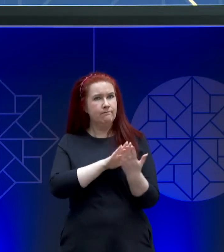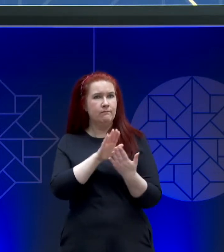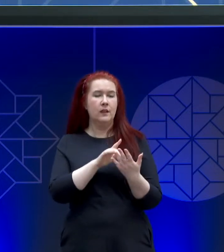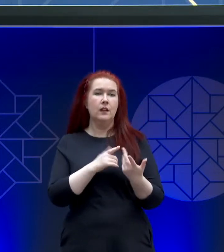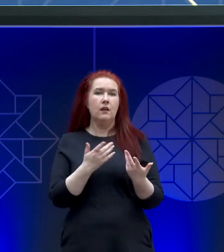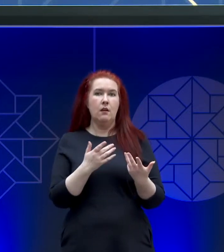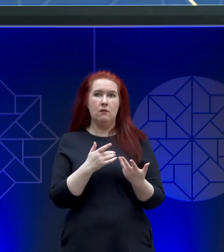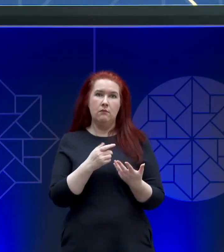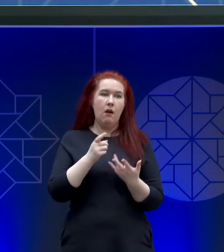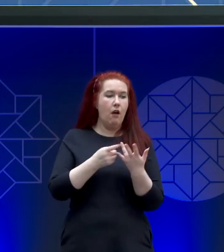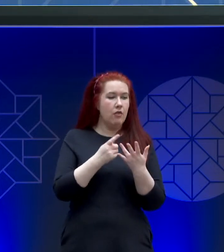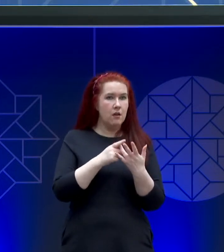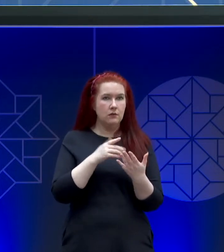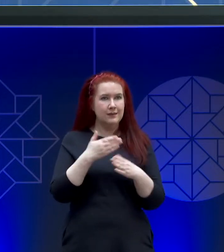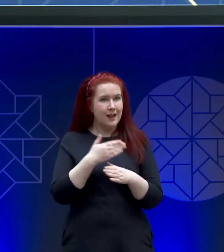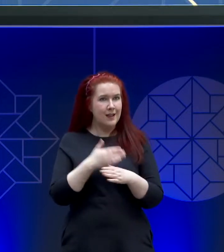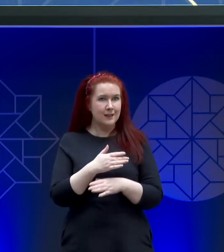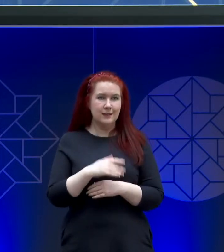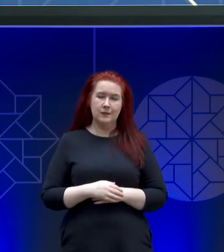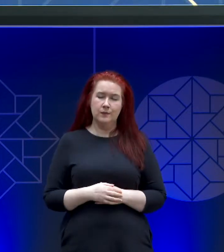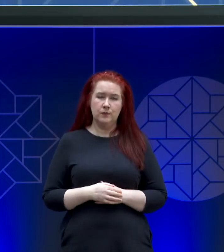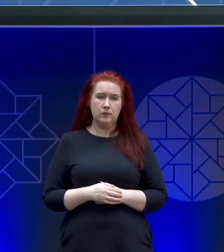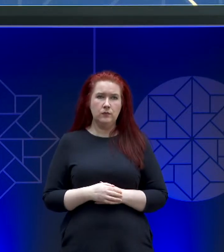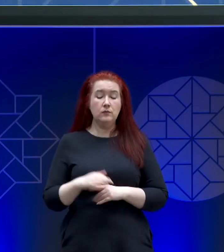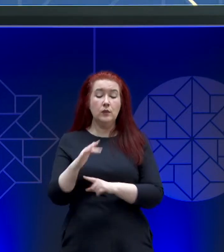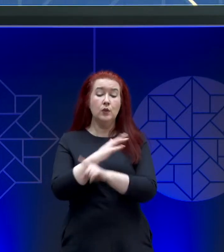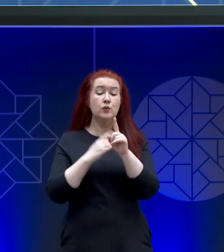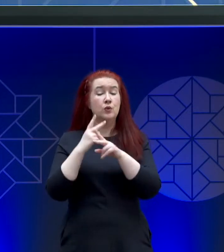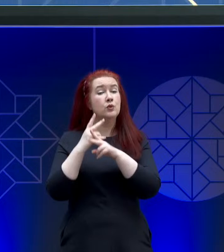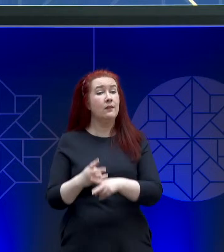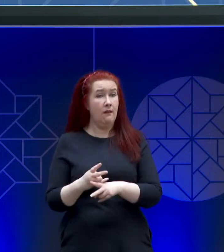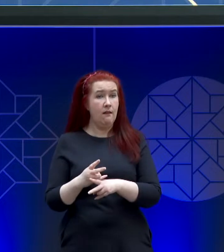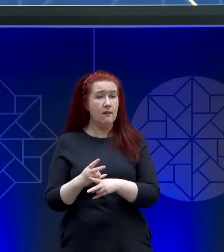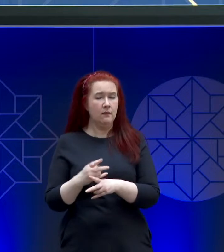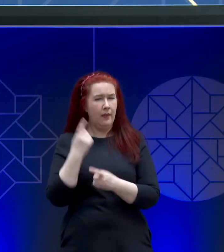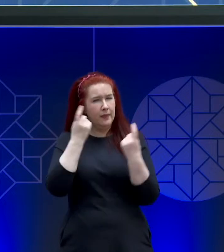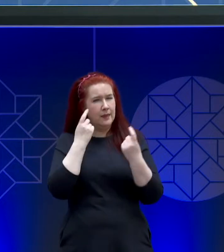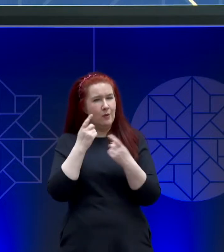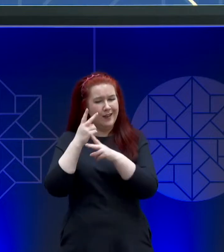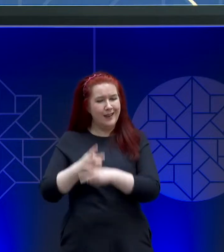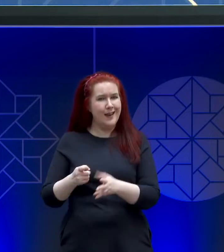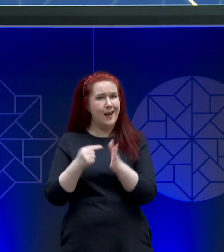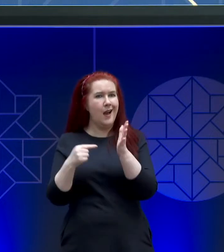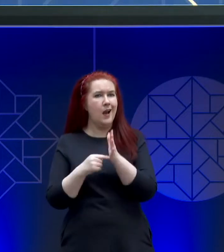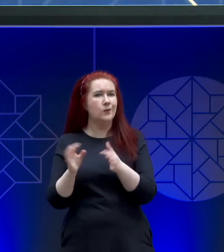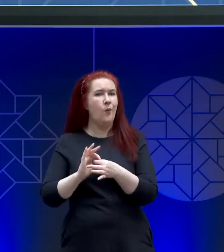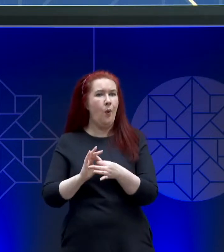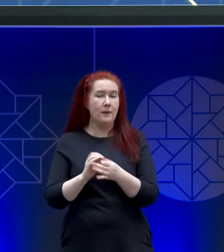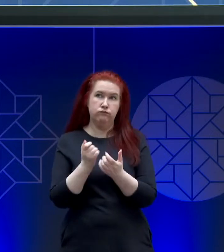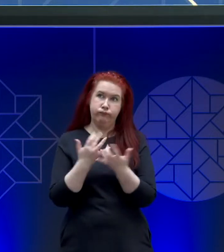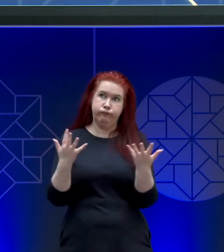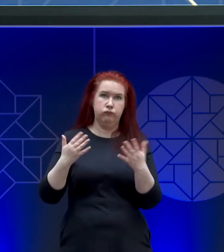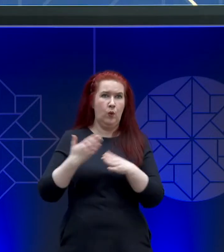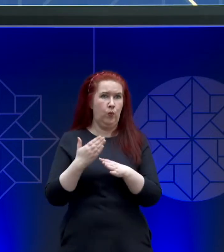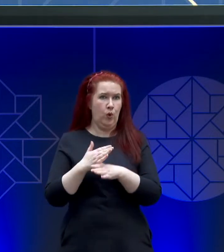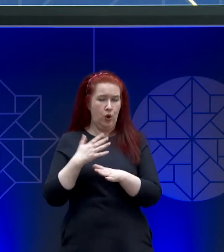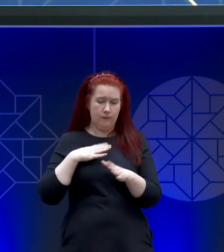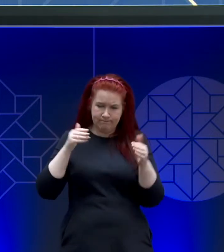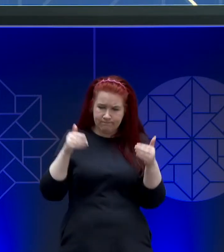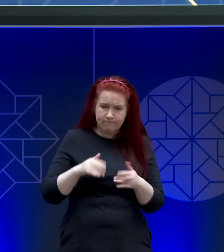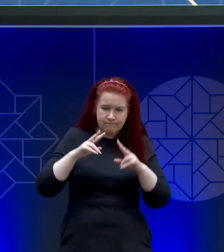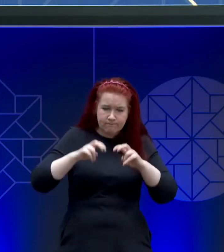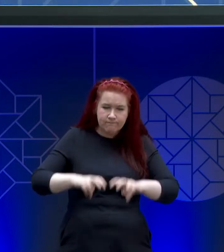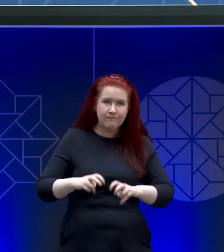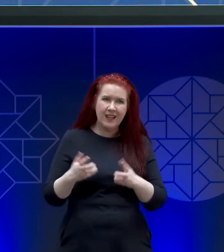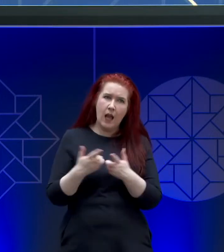mundane tasks being done elsewhere. And in social care, particularly care at home, there's been a lot of work done here looking at how to help people